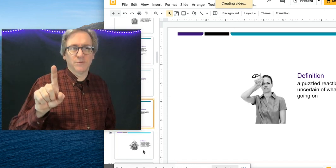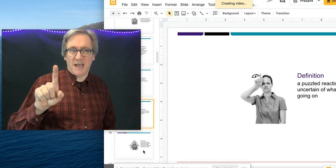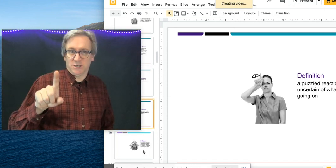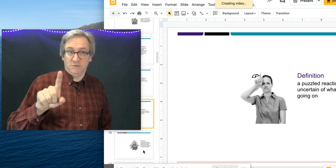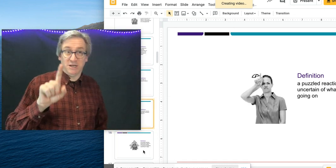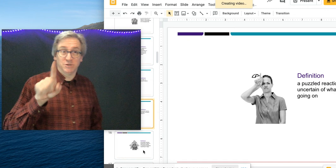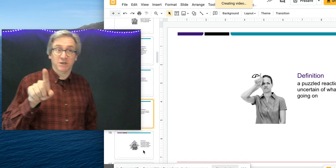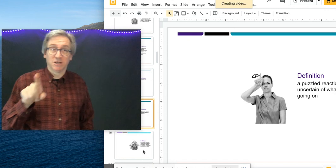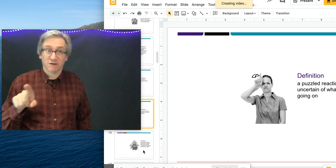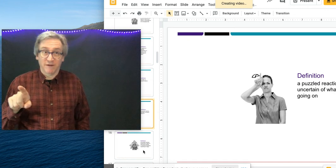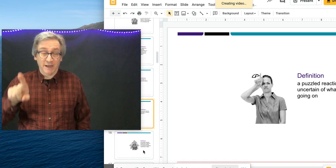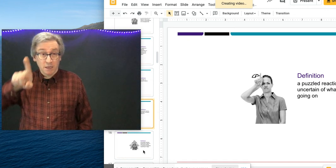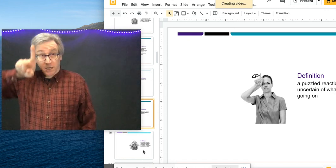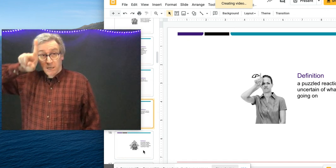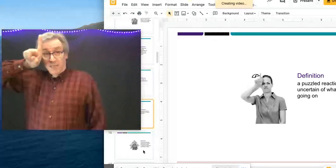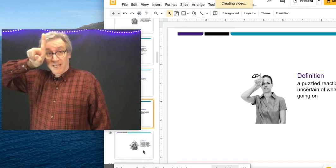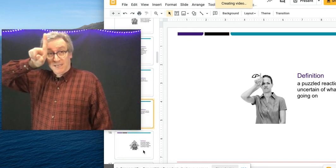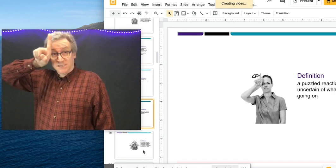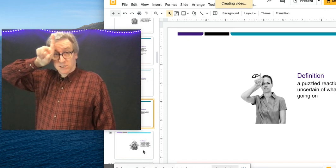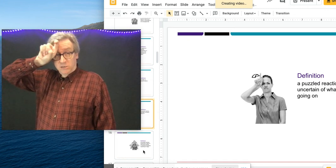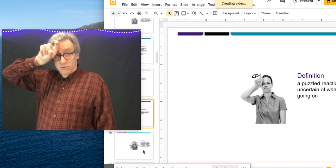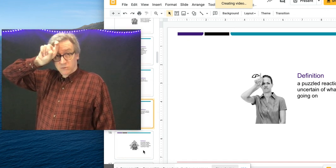Puzzled reaction. I just want to clarify.